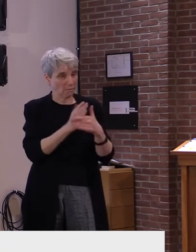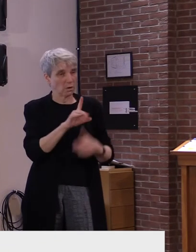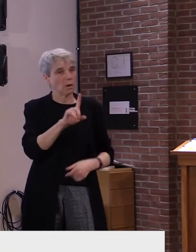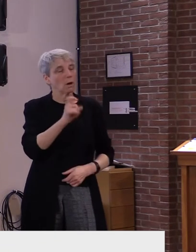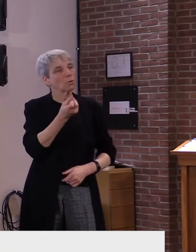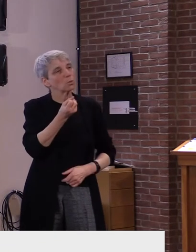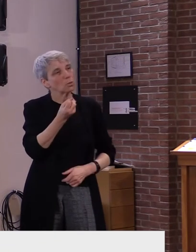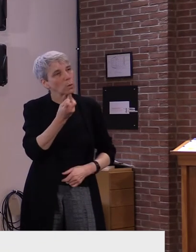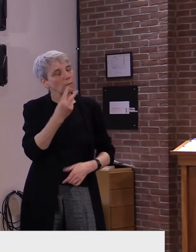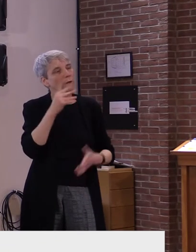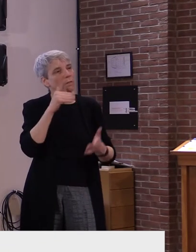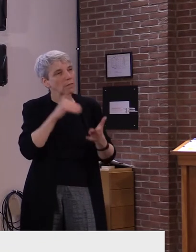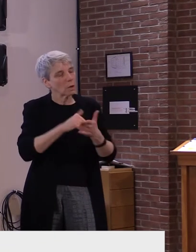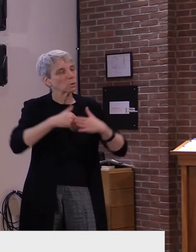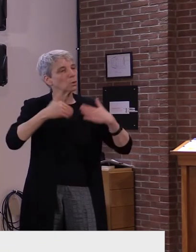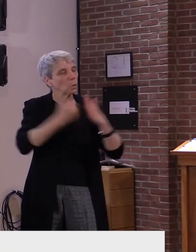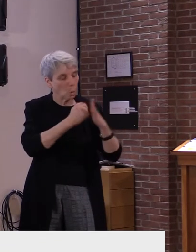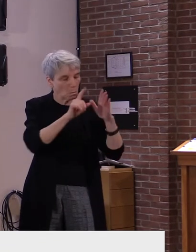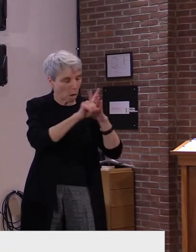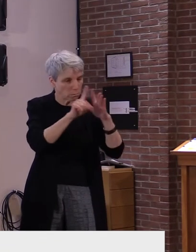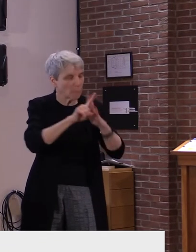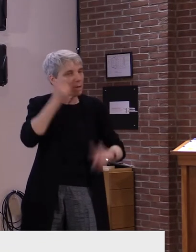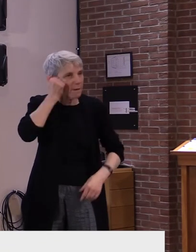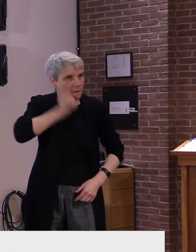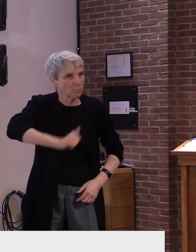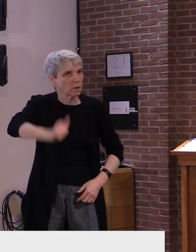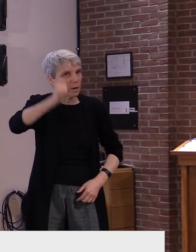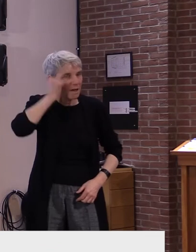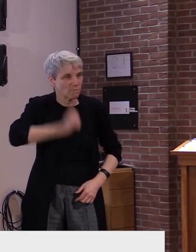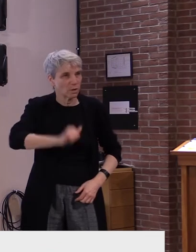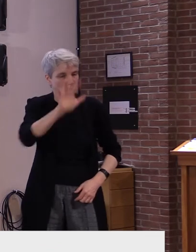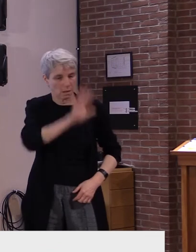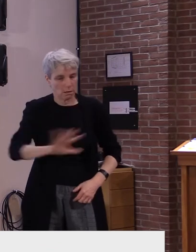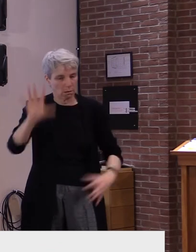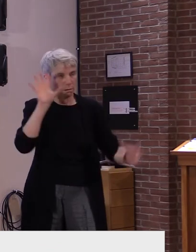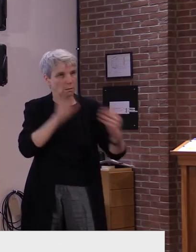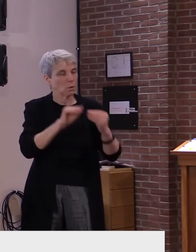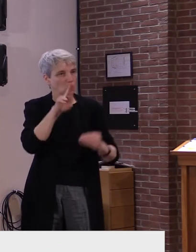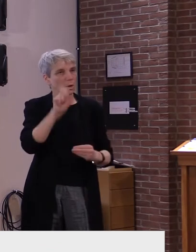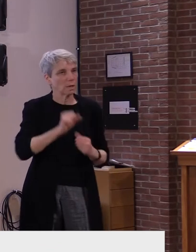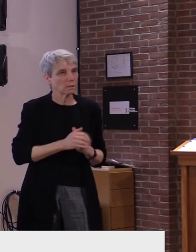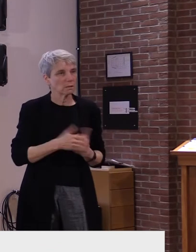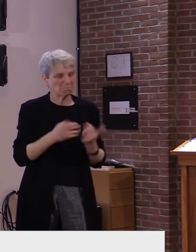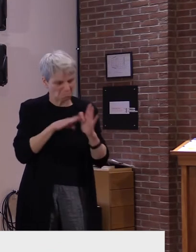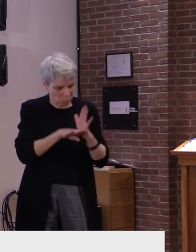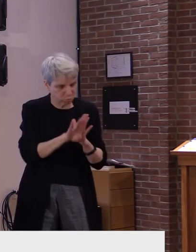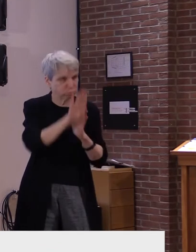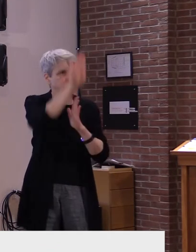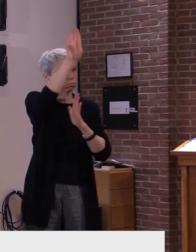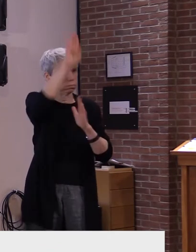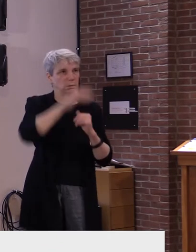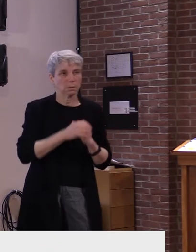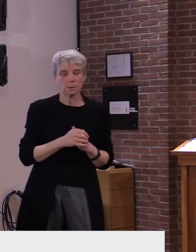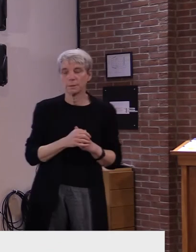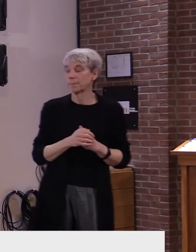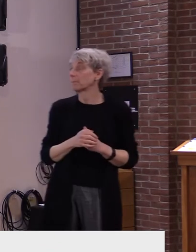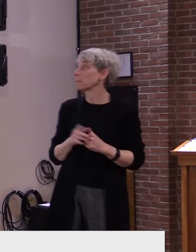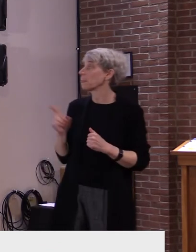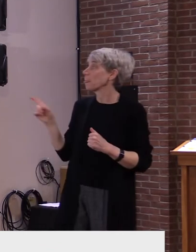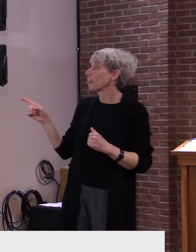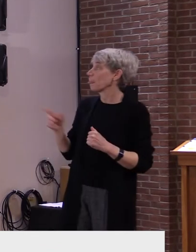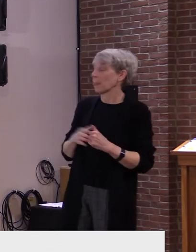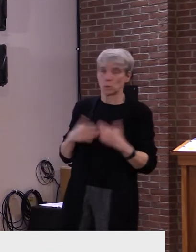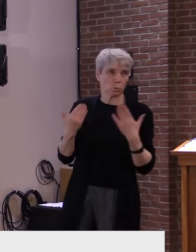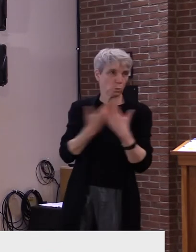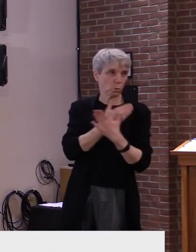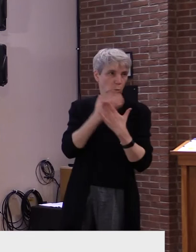and twelve thousand cases per day so you can see how dramatic that case growth has been the next slide is something we haven't